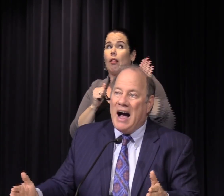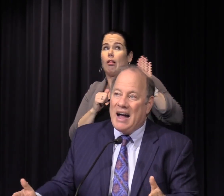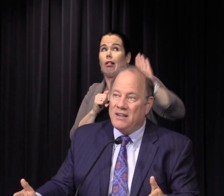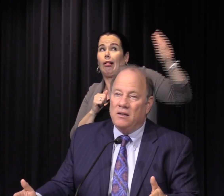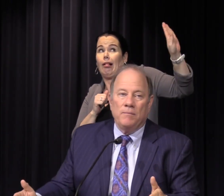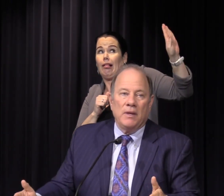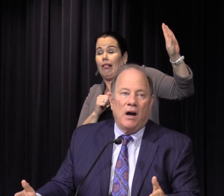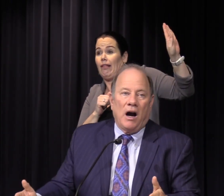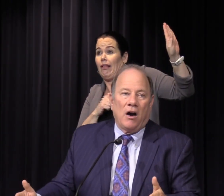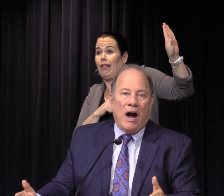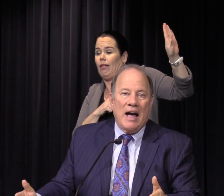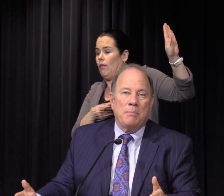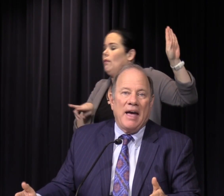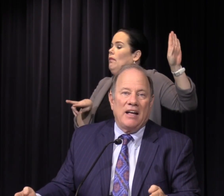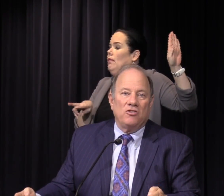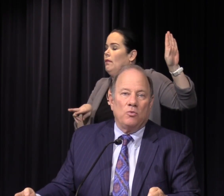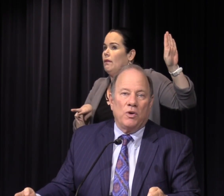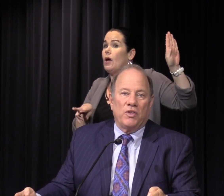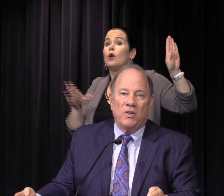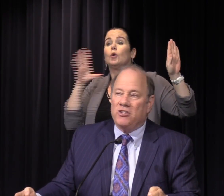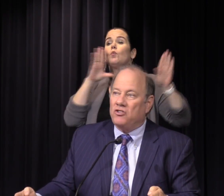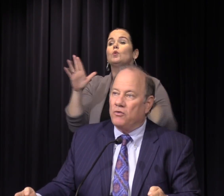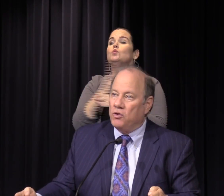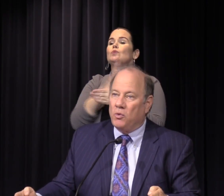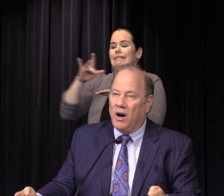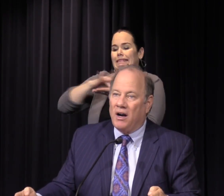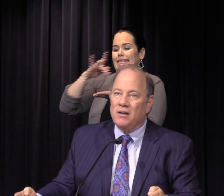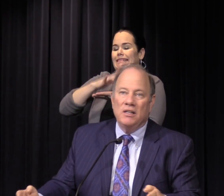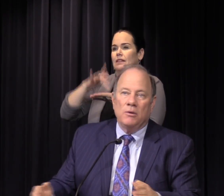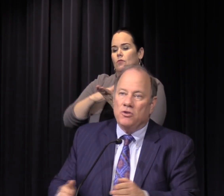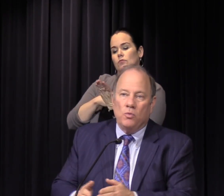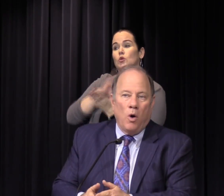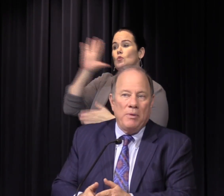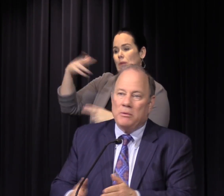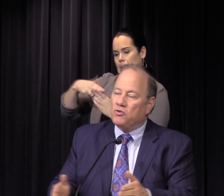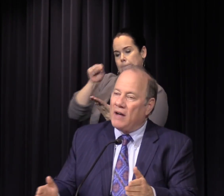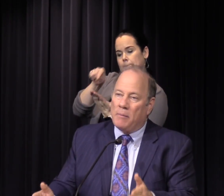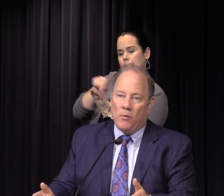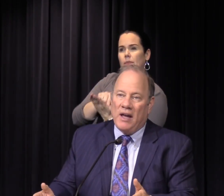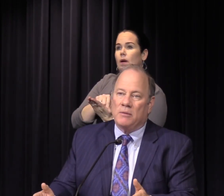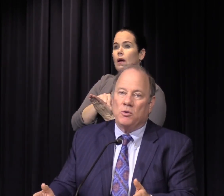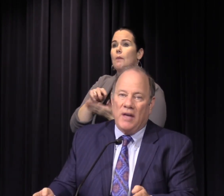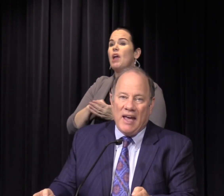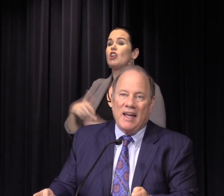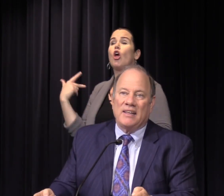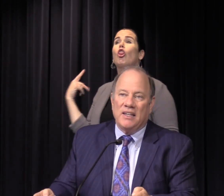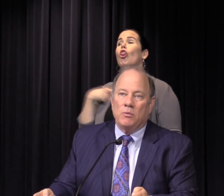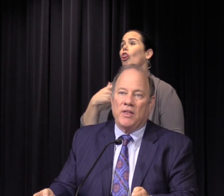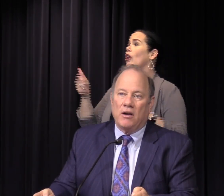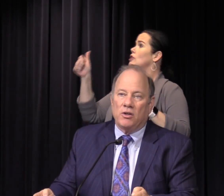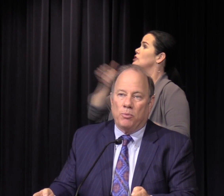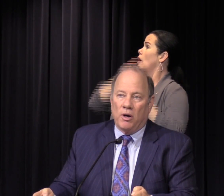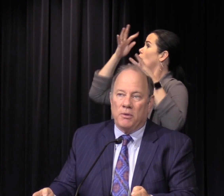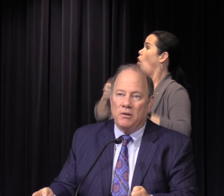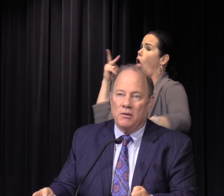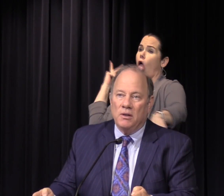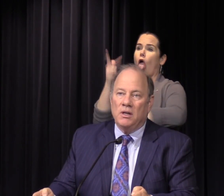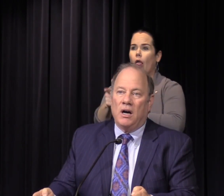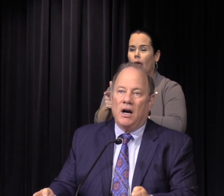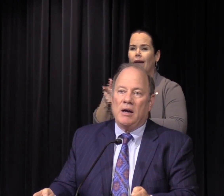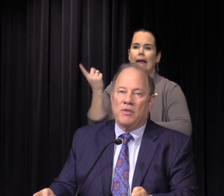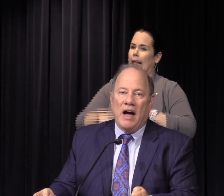be on our iPads with a list of who you are. You won't be able to drive up at random. You cannot get in without an